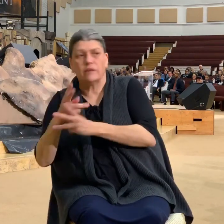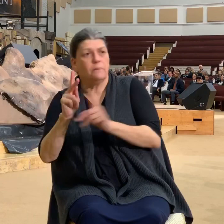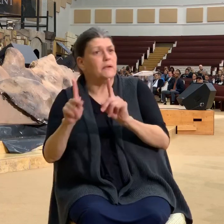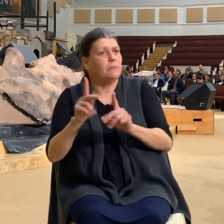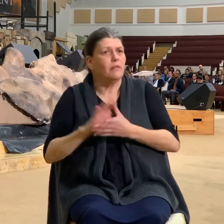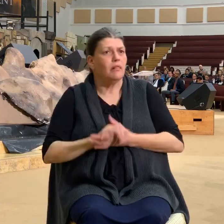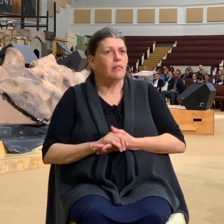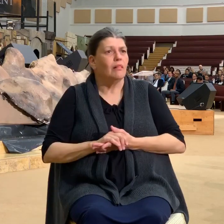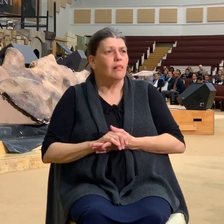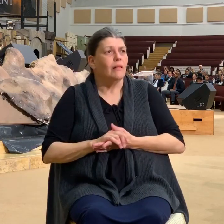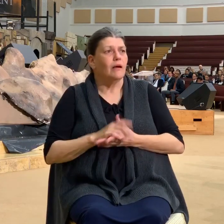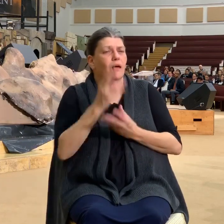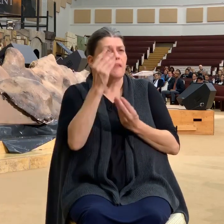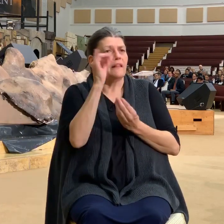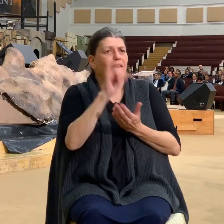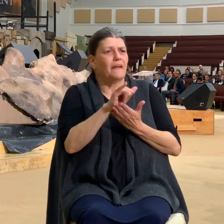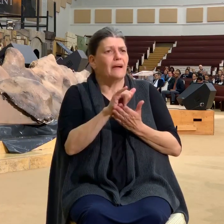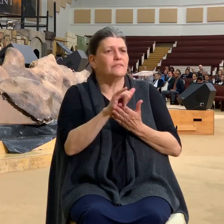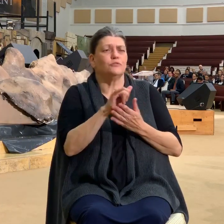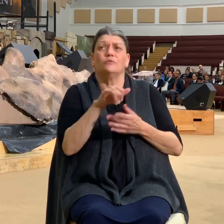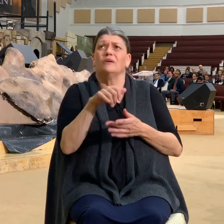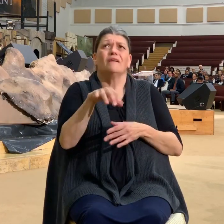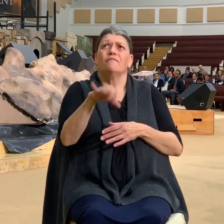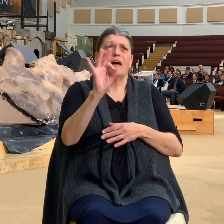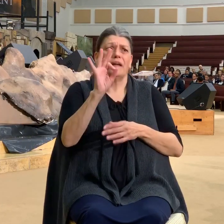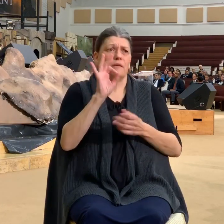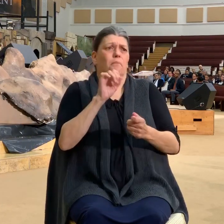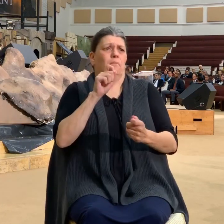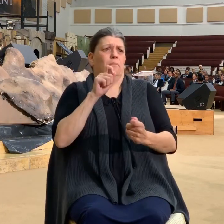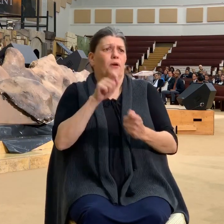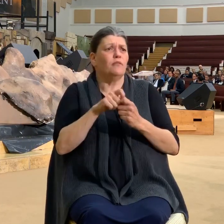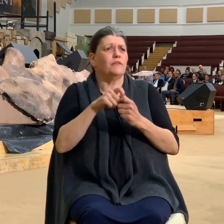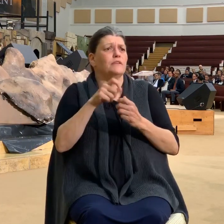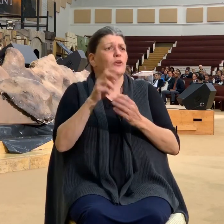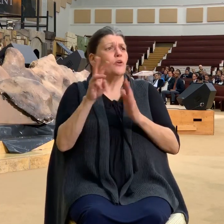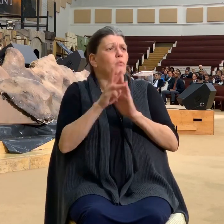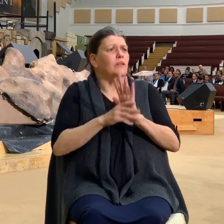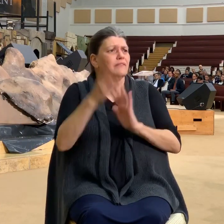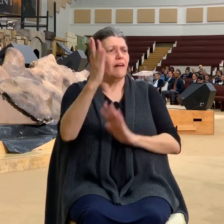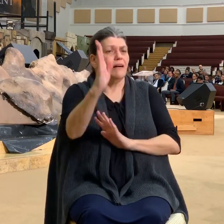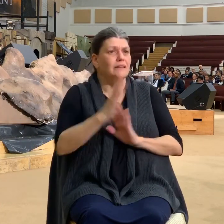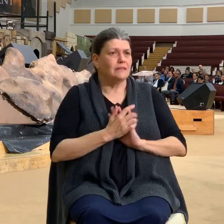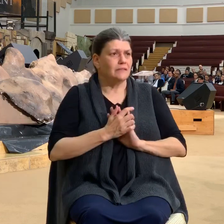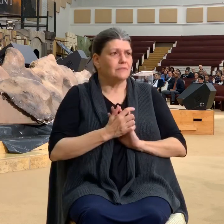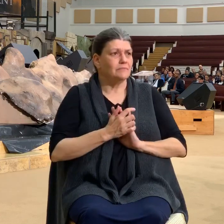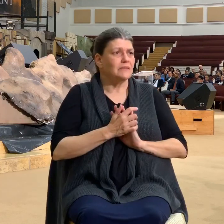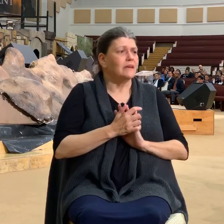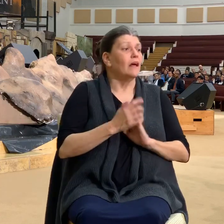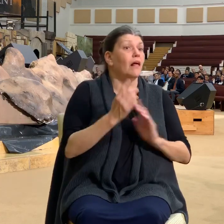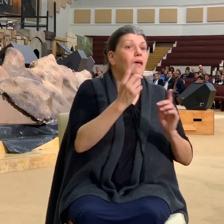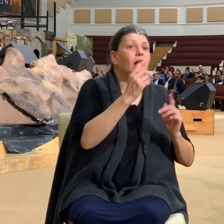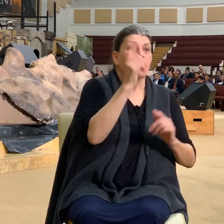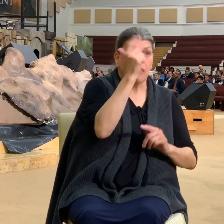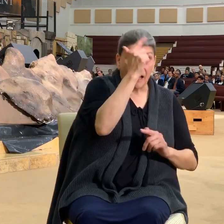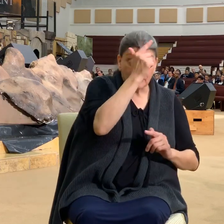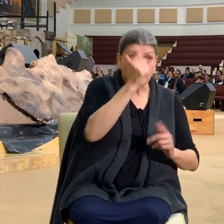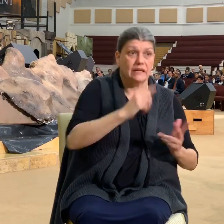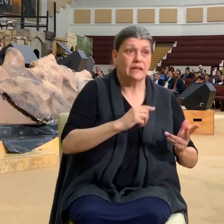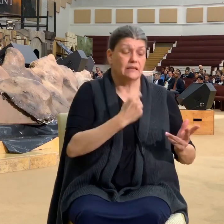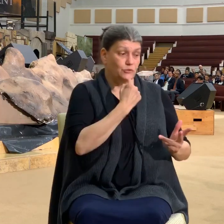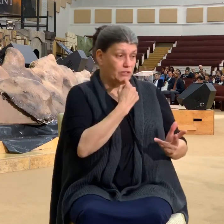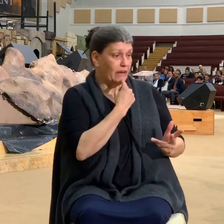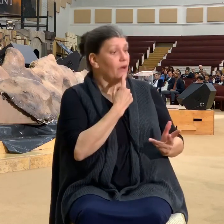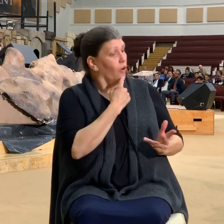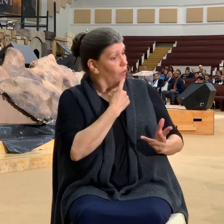find perfect will of God. Yeah, from a logical stance, it may make sense for me to sell the house, move, because I can get a lot more property